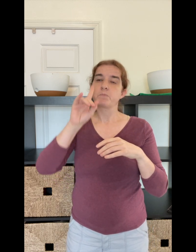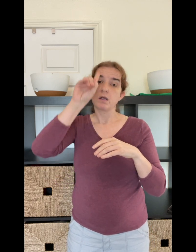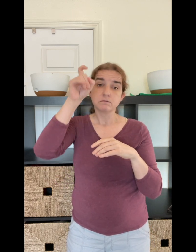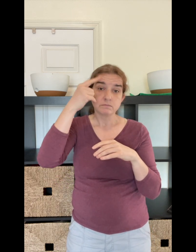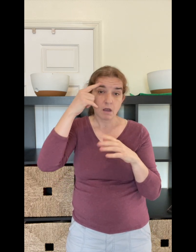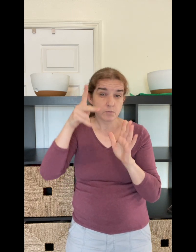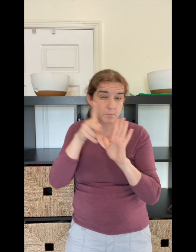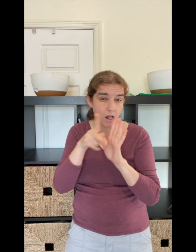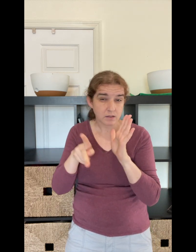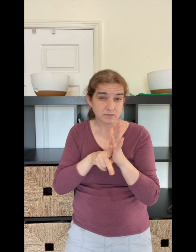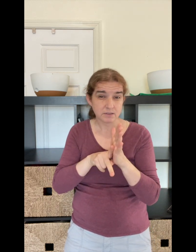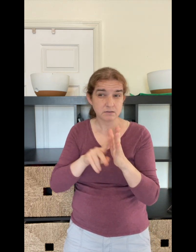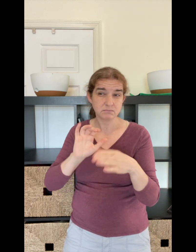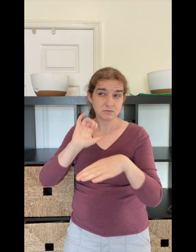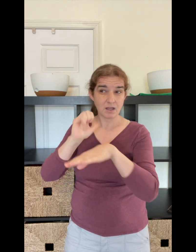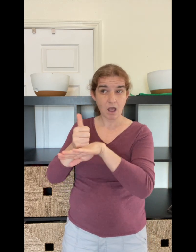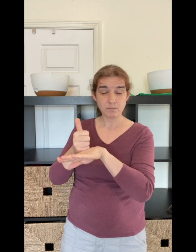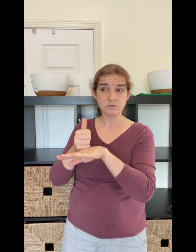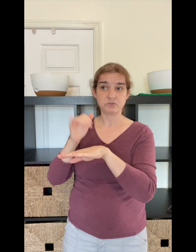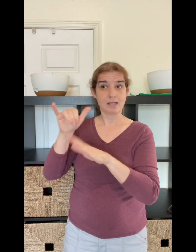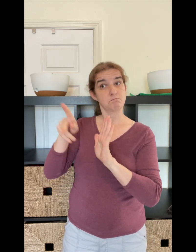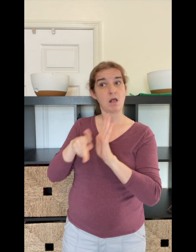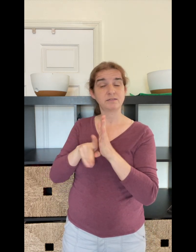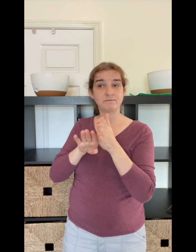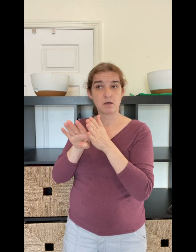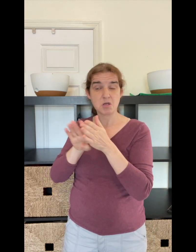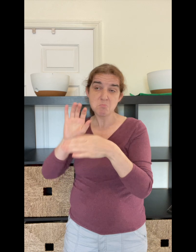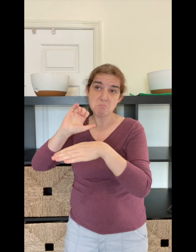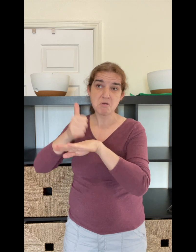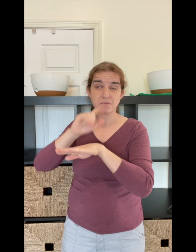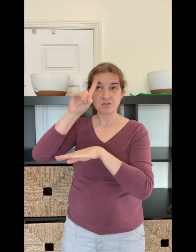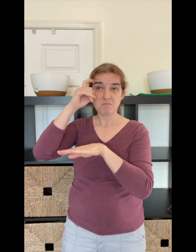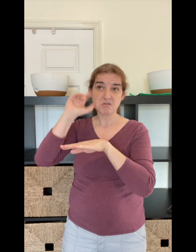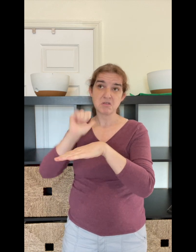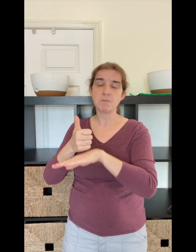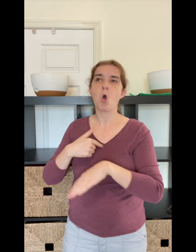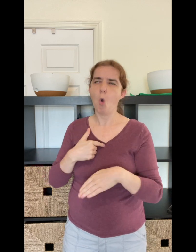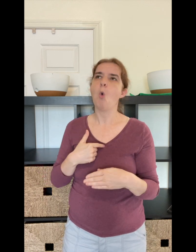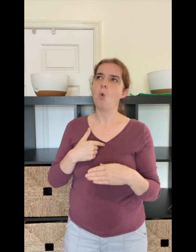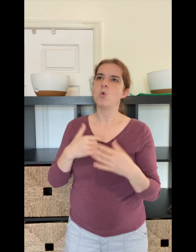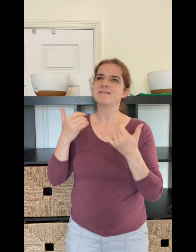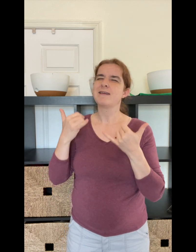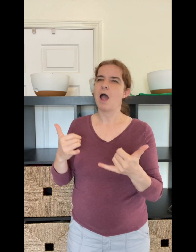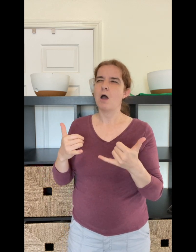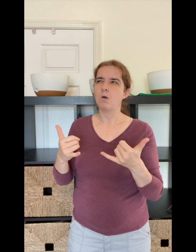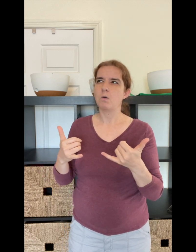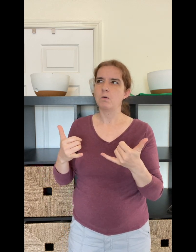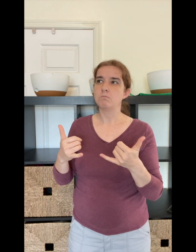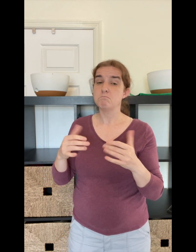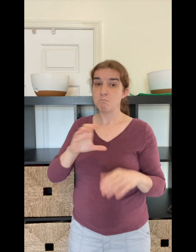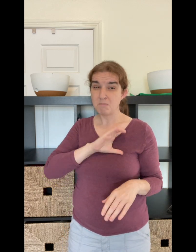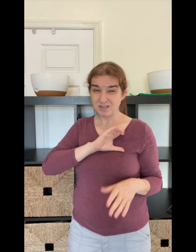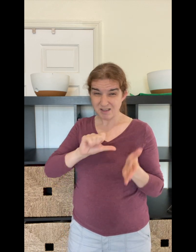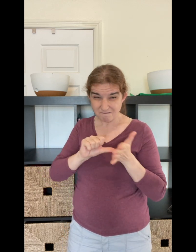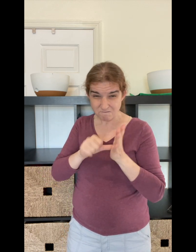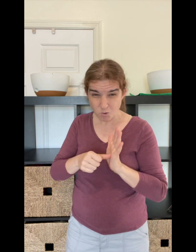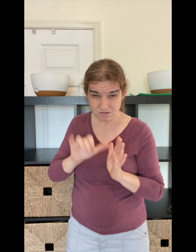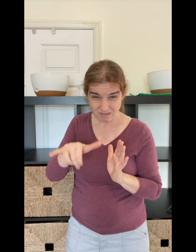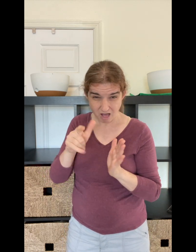How do I say? Like, there's a government policy that was set up as part of policy development. Now we